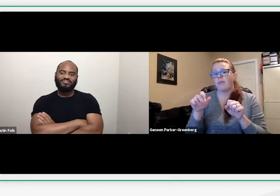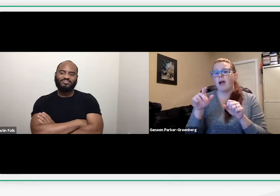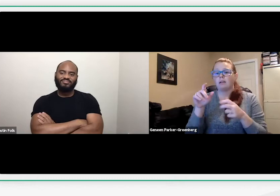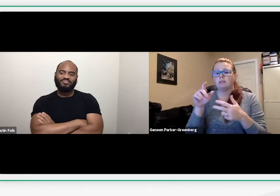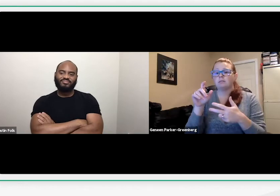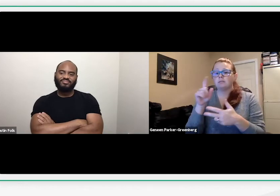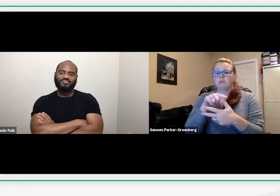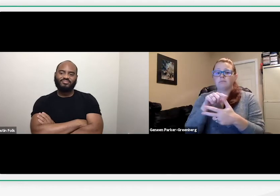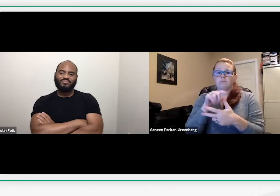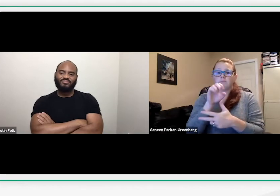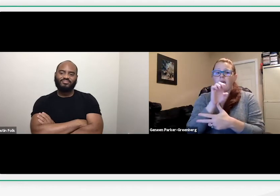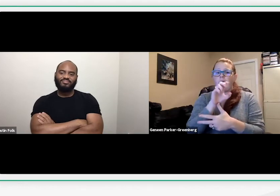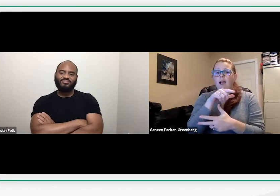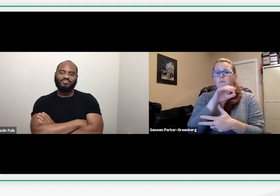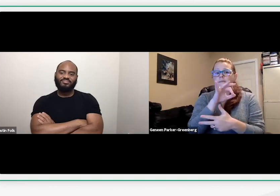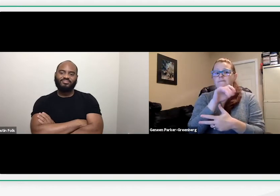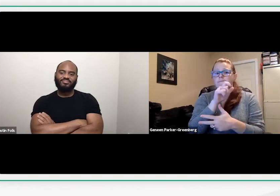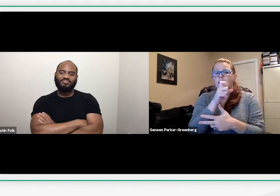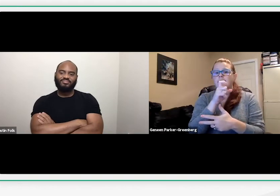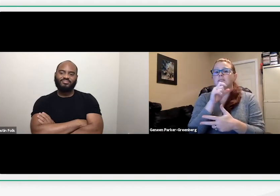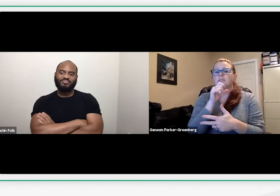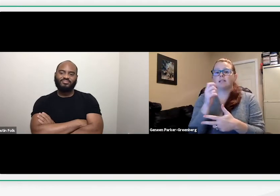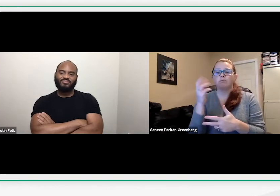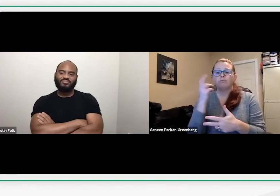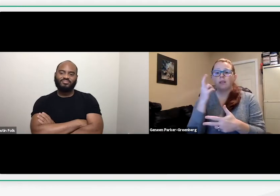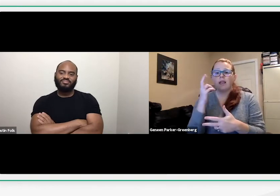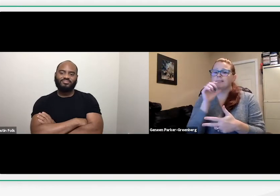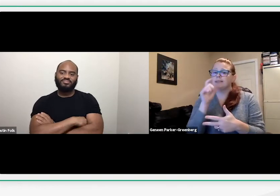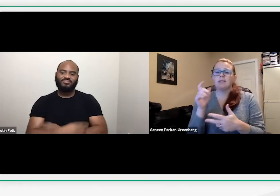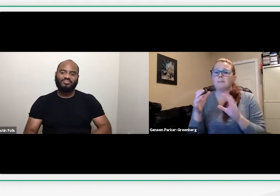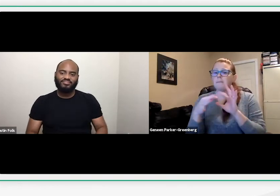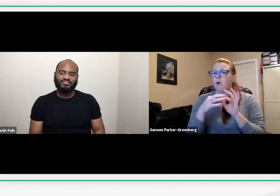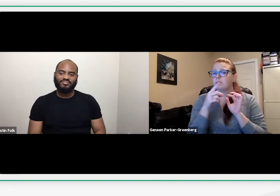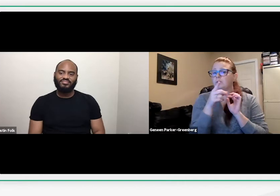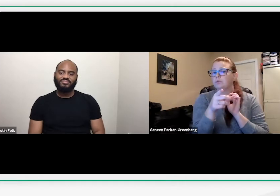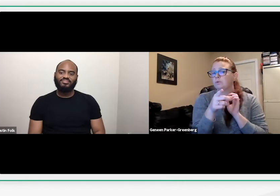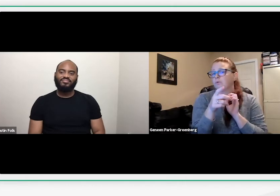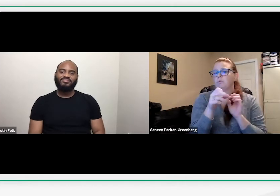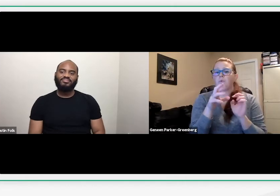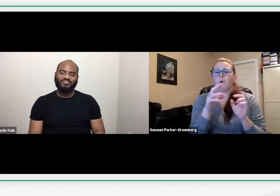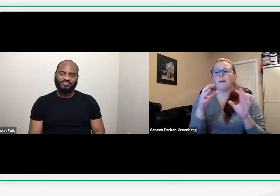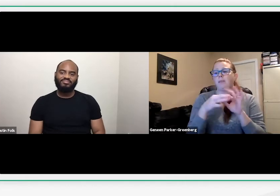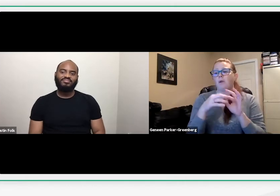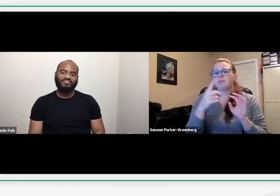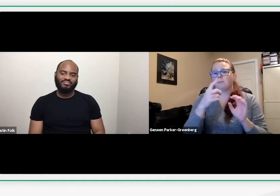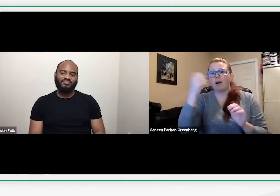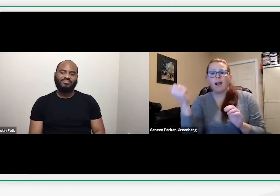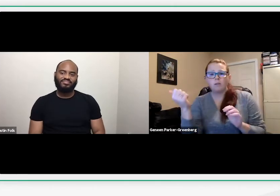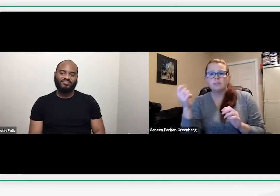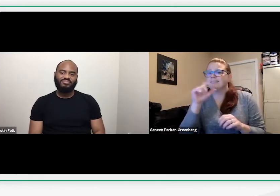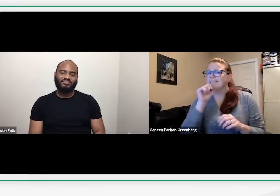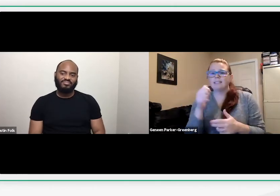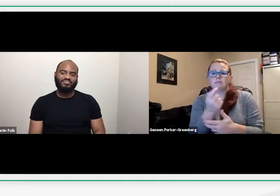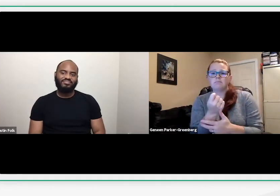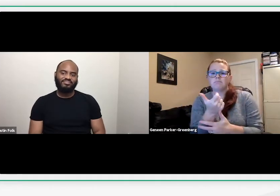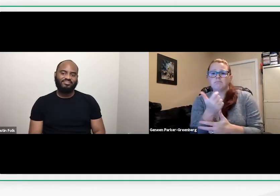is incorrect on your credit report, it could be that, say, Equifax didn't realize that that actually